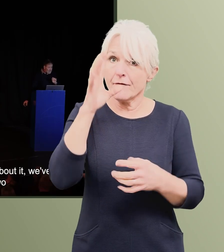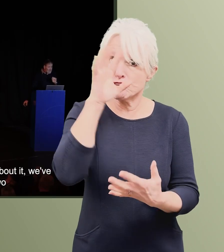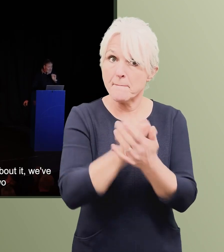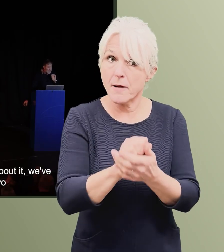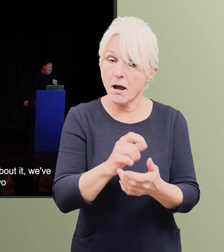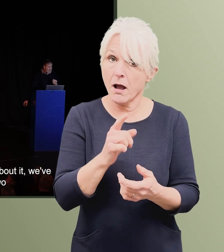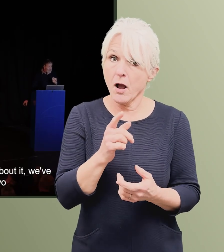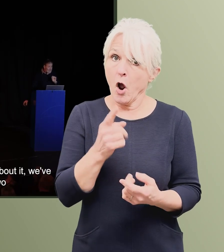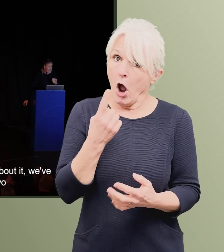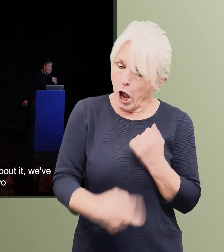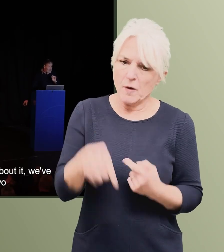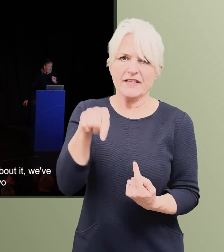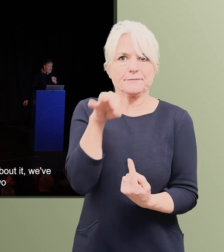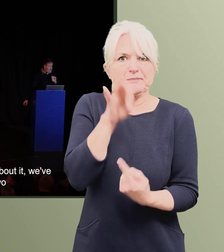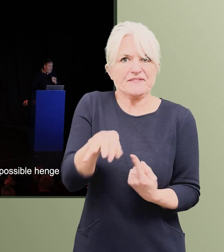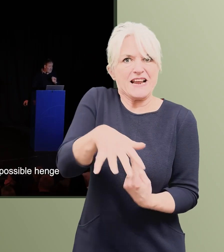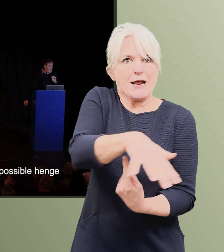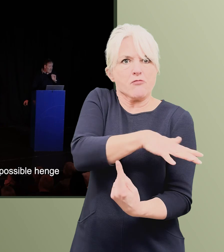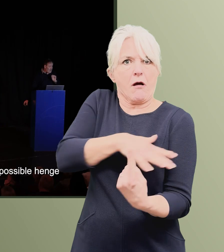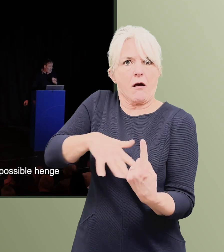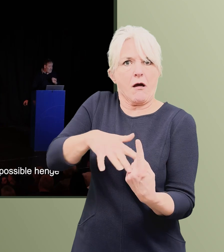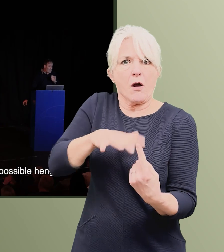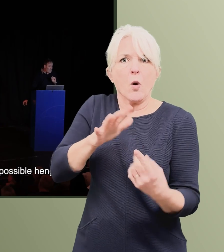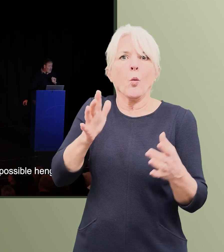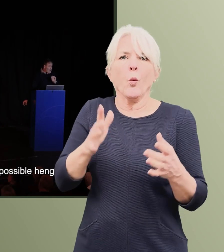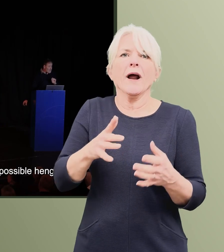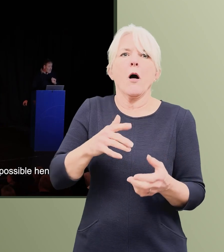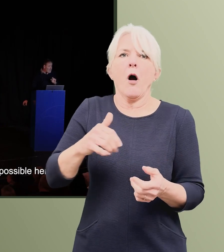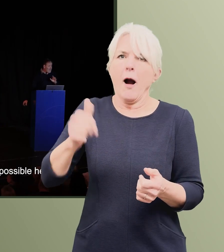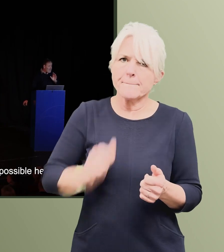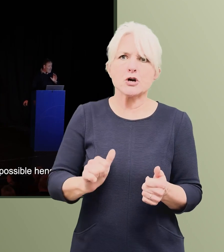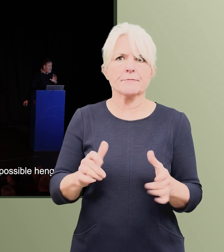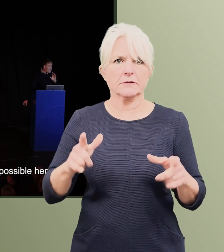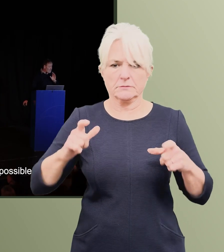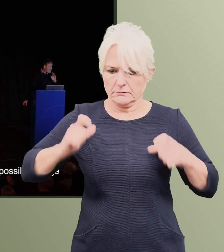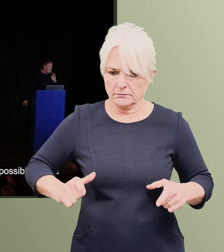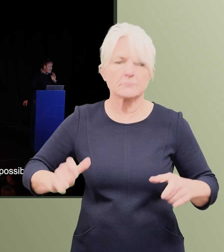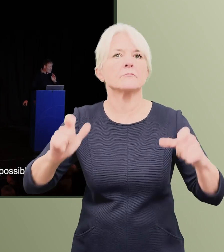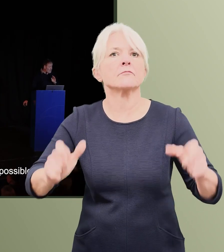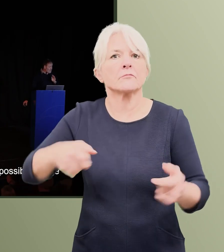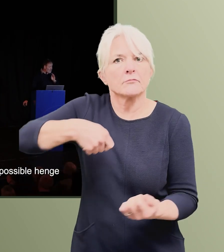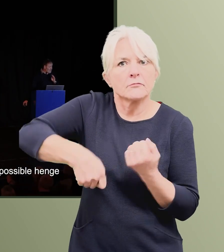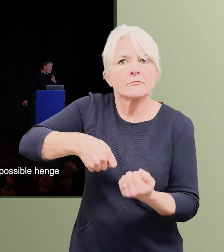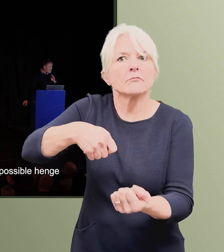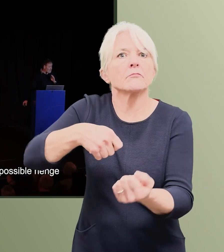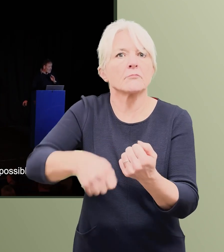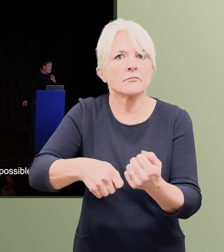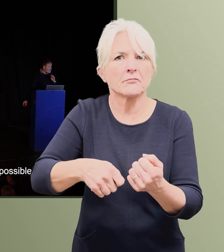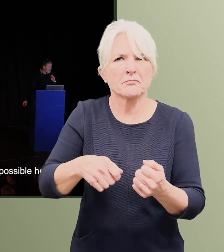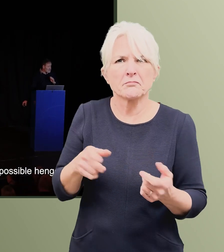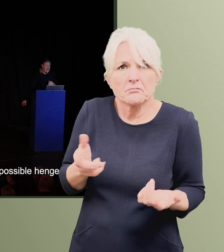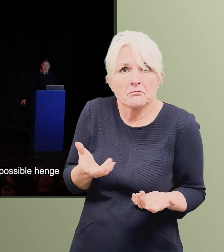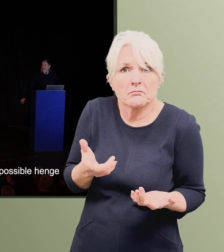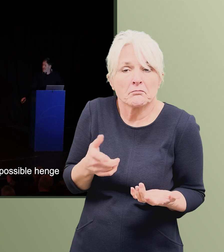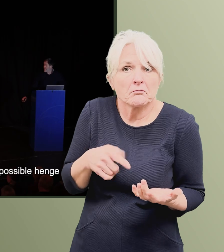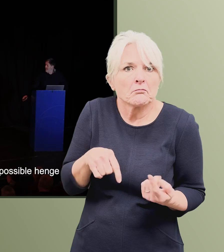We've deliberately picked those 2 trenches to run over that anomaly of that